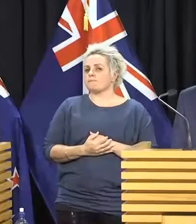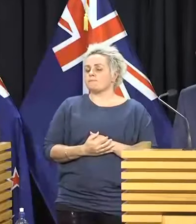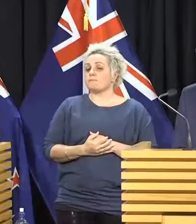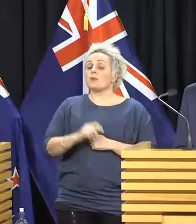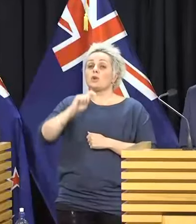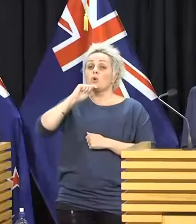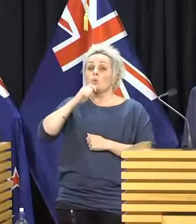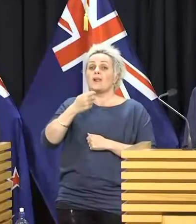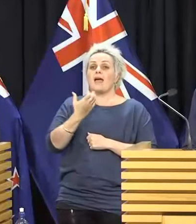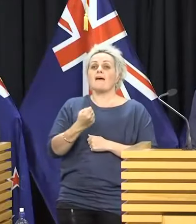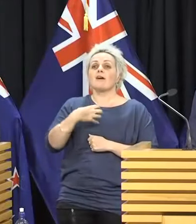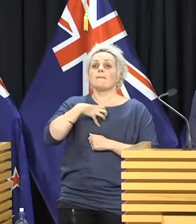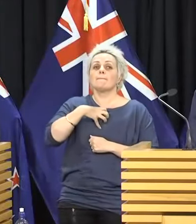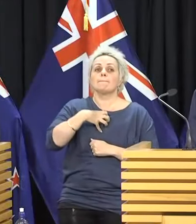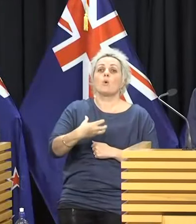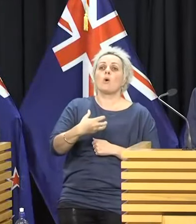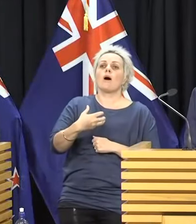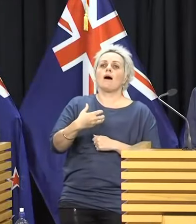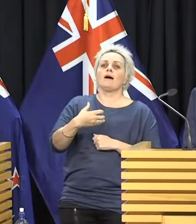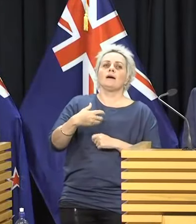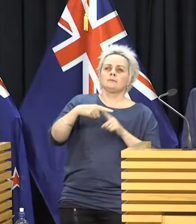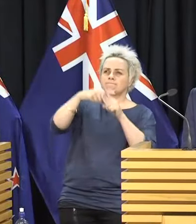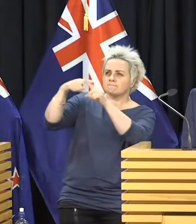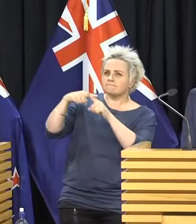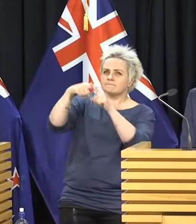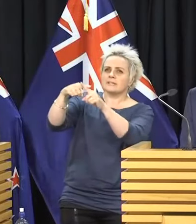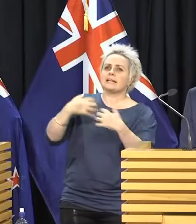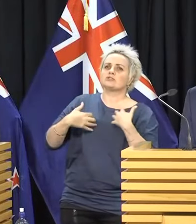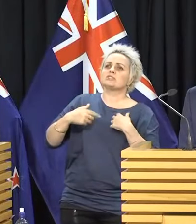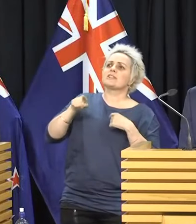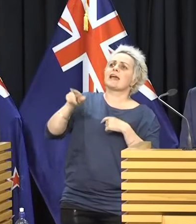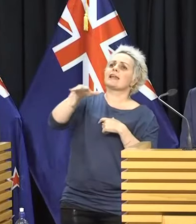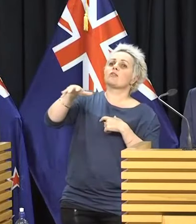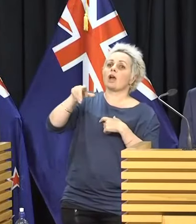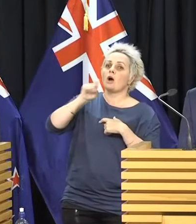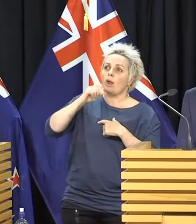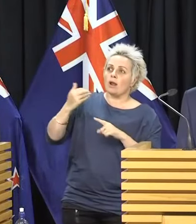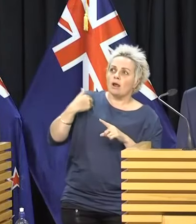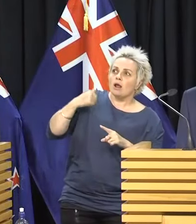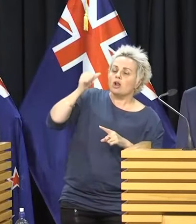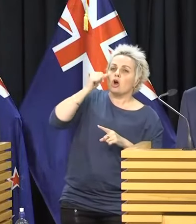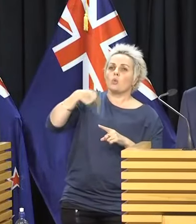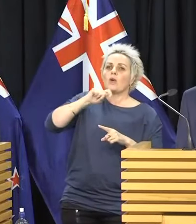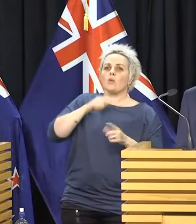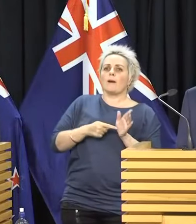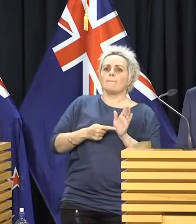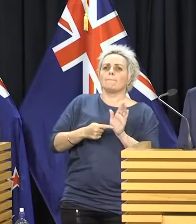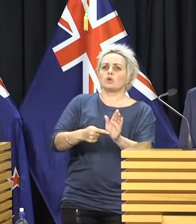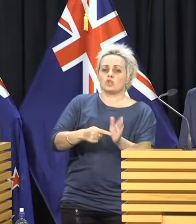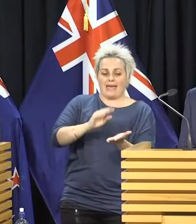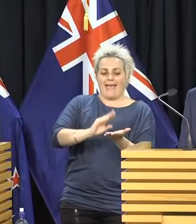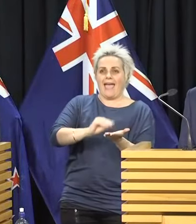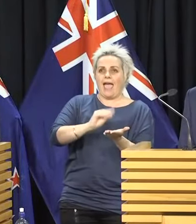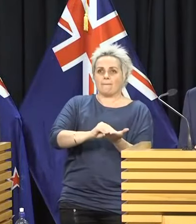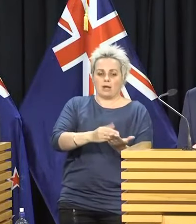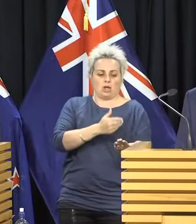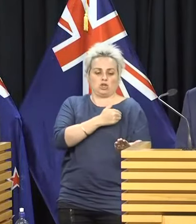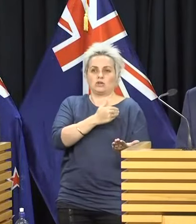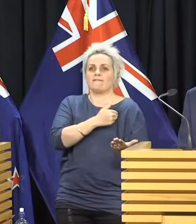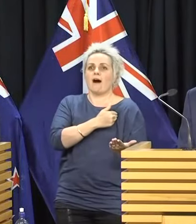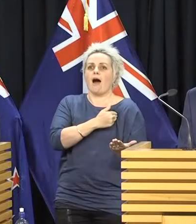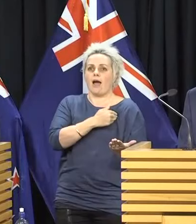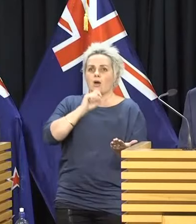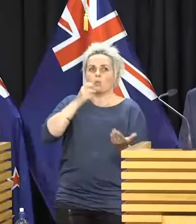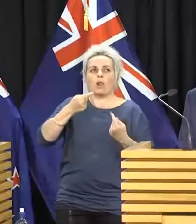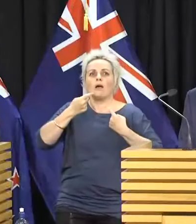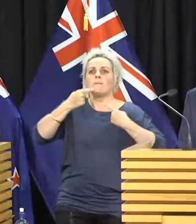There will be additional locations of interest, and as soon as we identify that, we will send push notifications via the app and provide wider